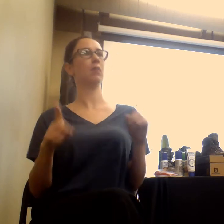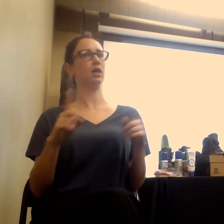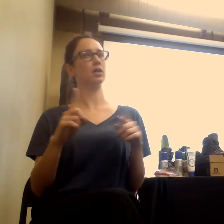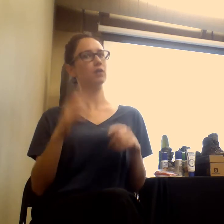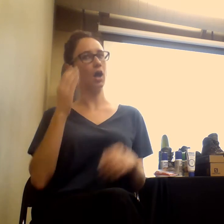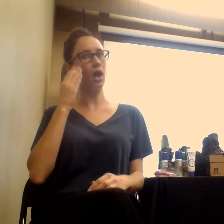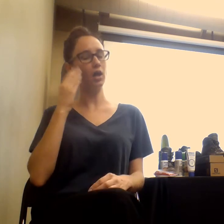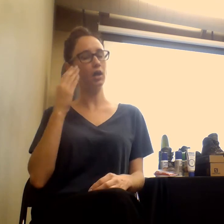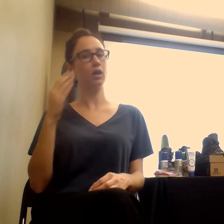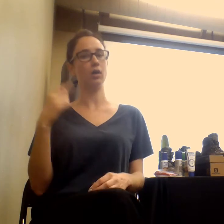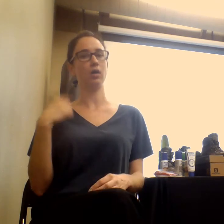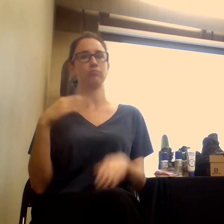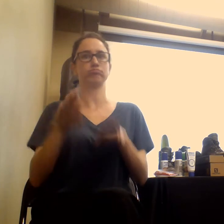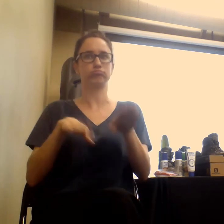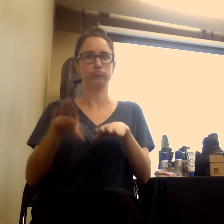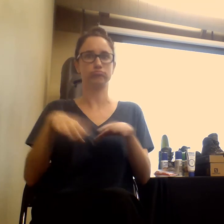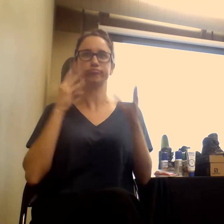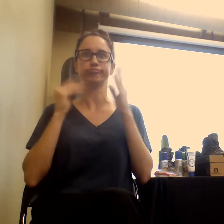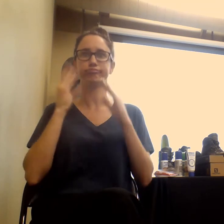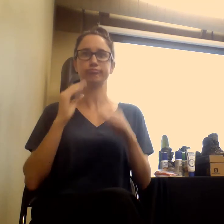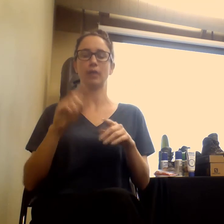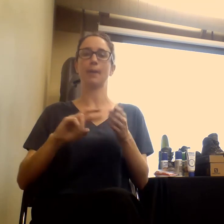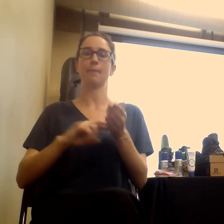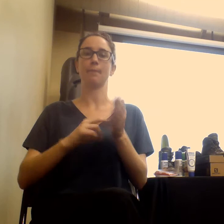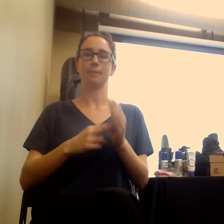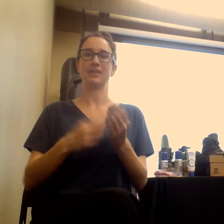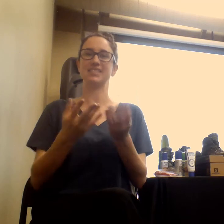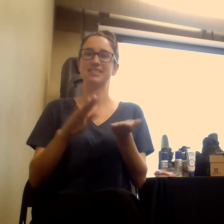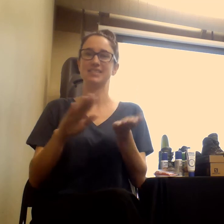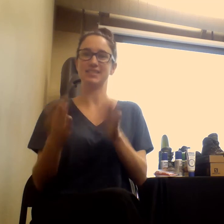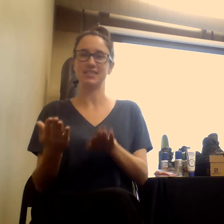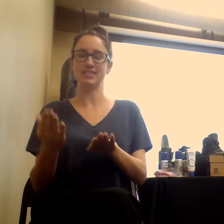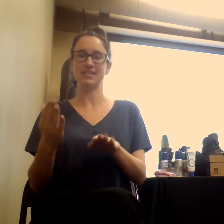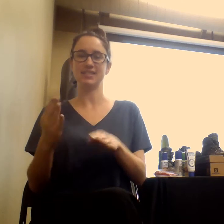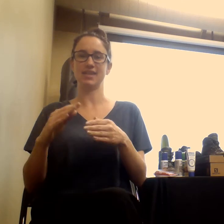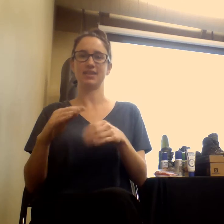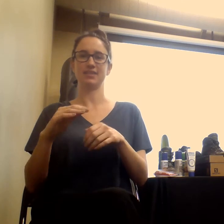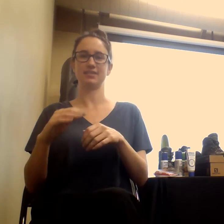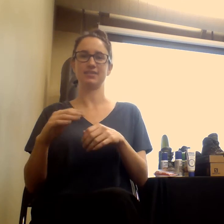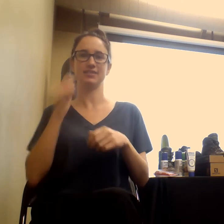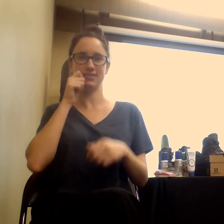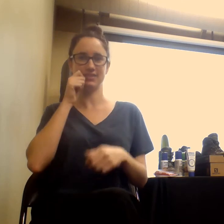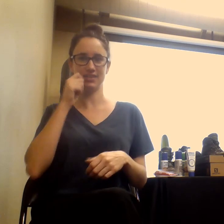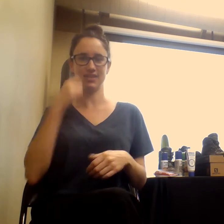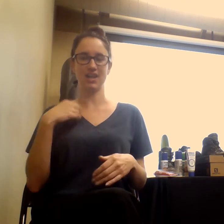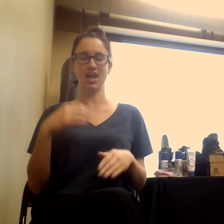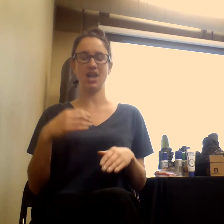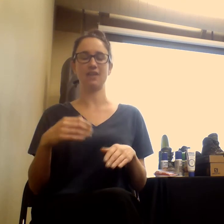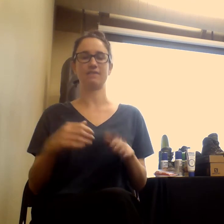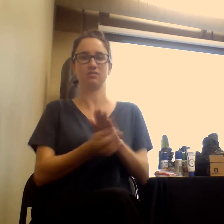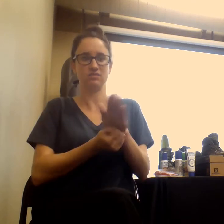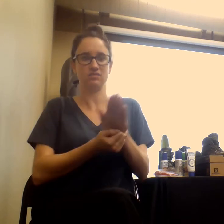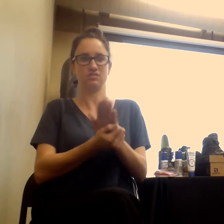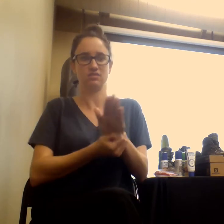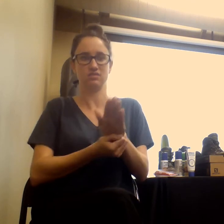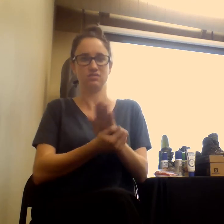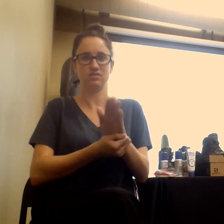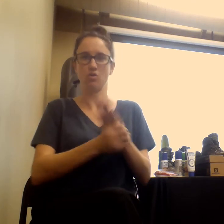there. So if you do get a pedicure quite often, or you work on your feet to get rid of that dead skin, that